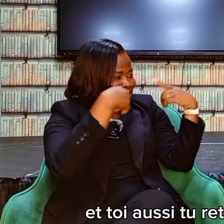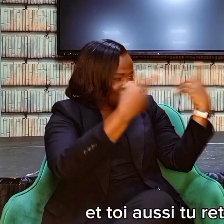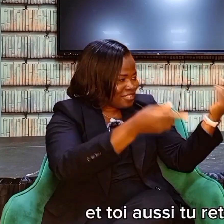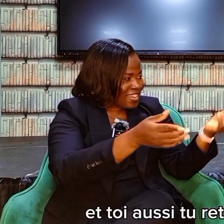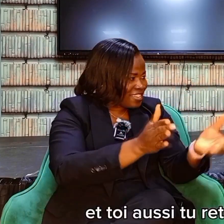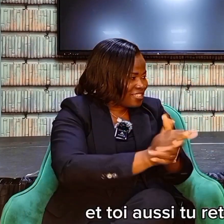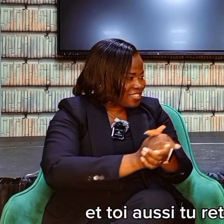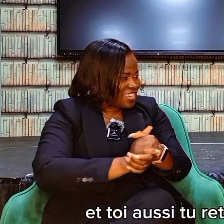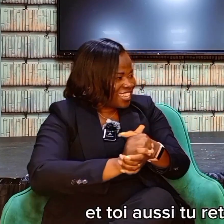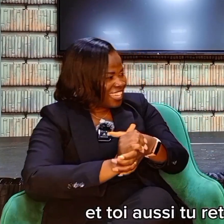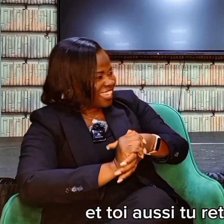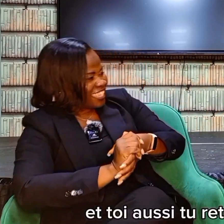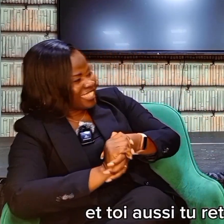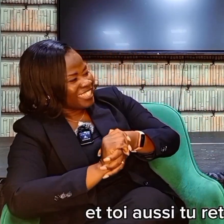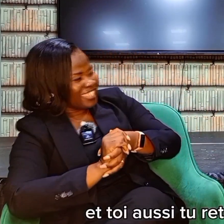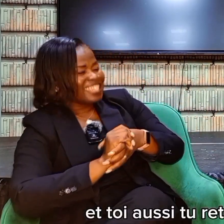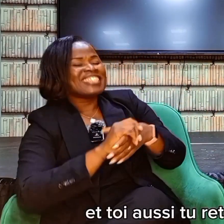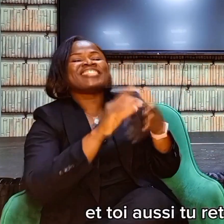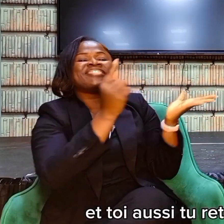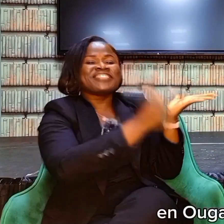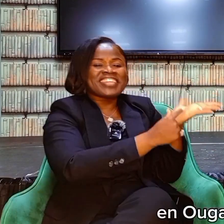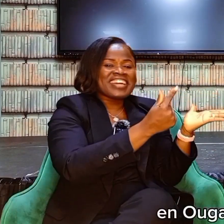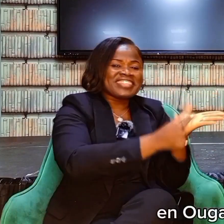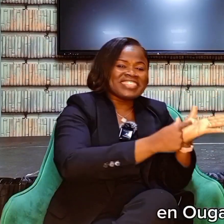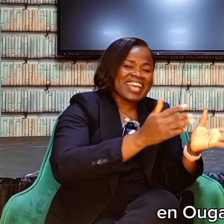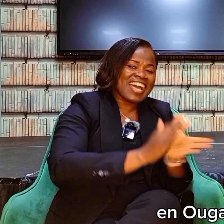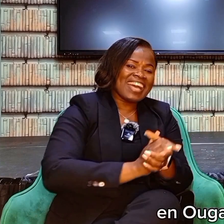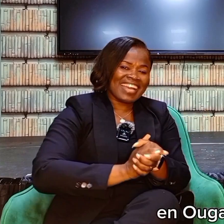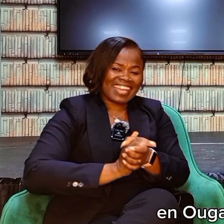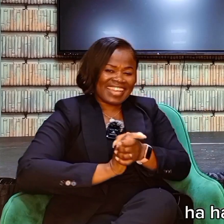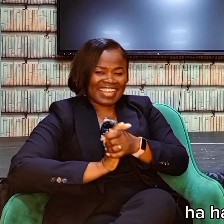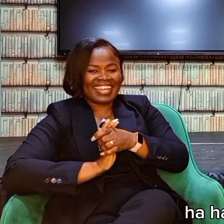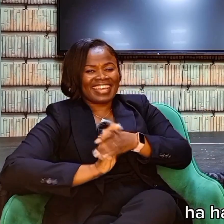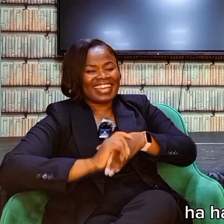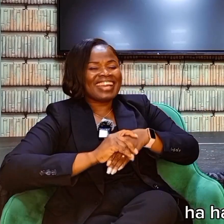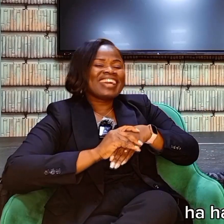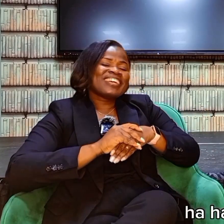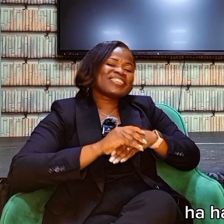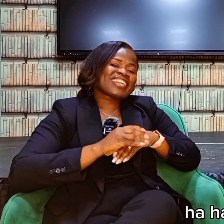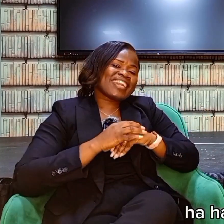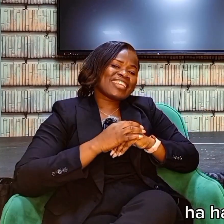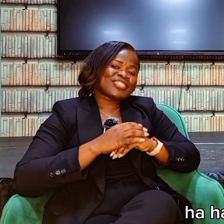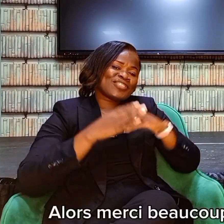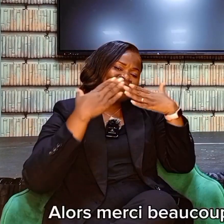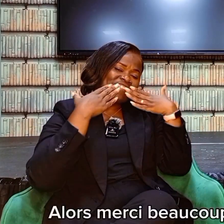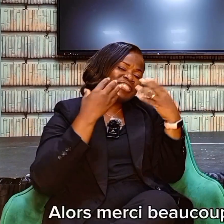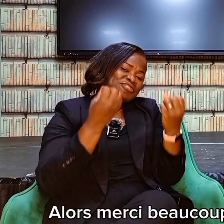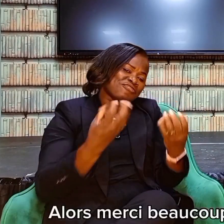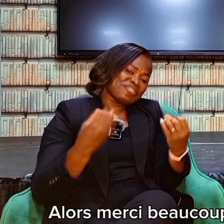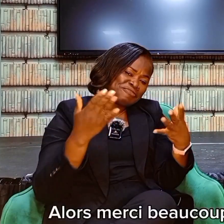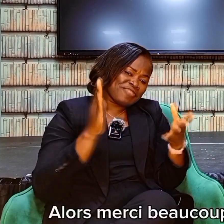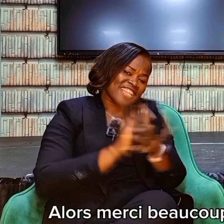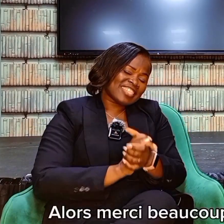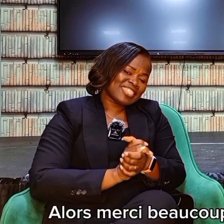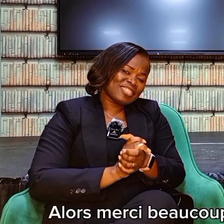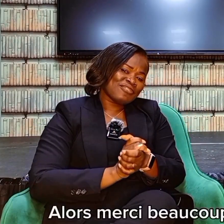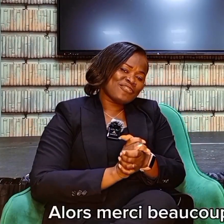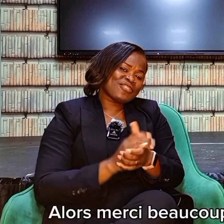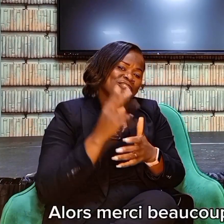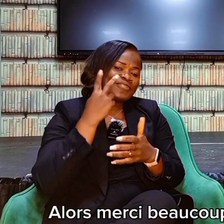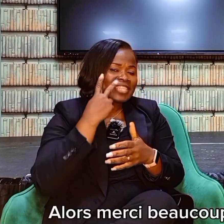You also are I'm going back to Uganda. to Uganda. Yeah. Okay, so thank you very